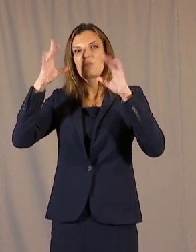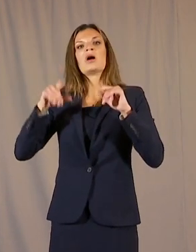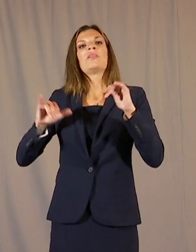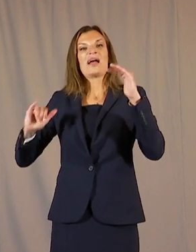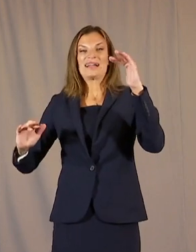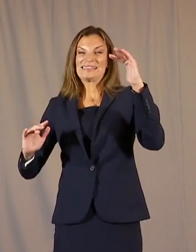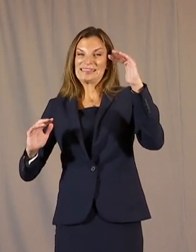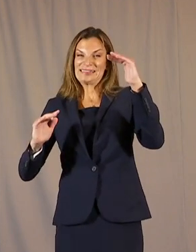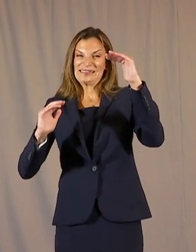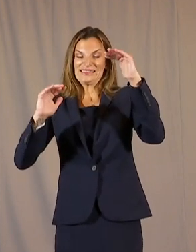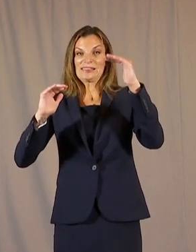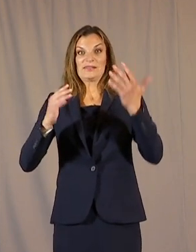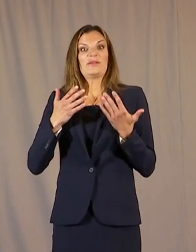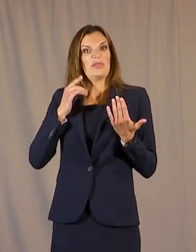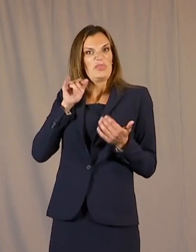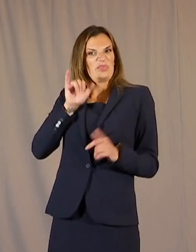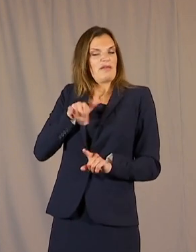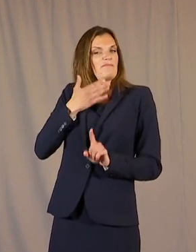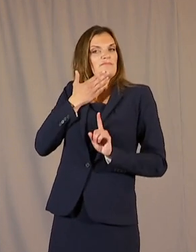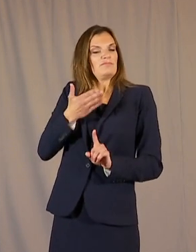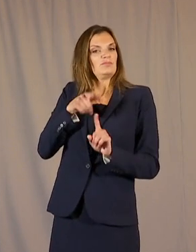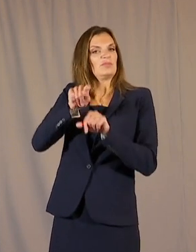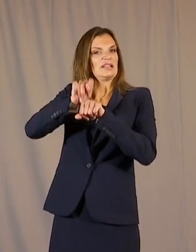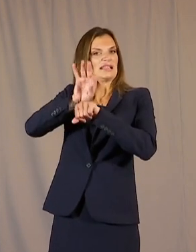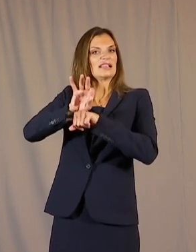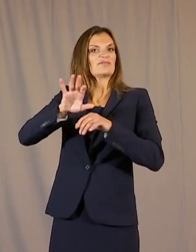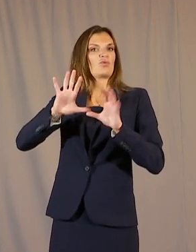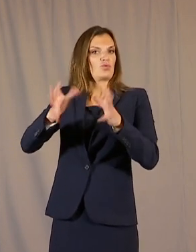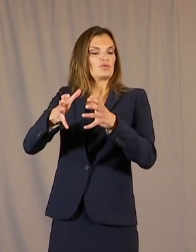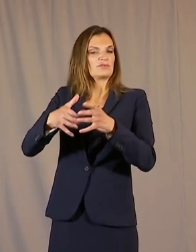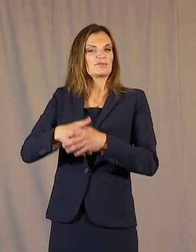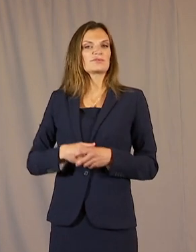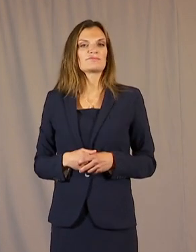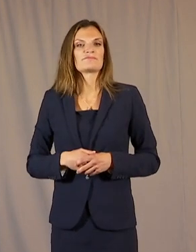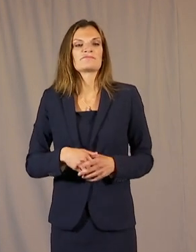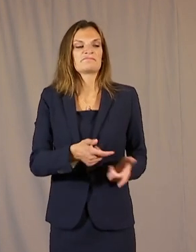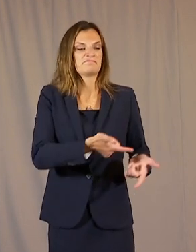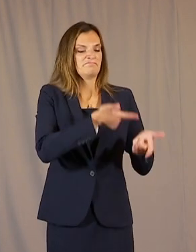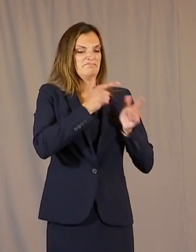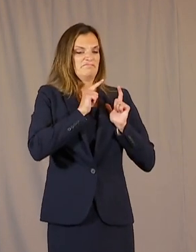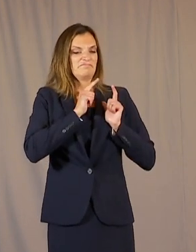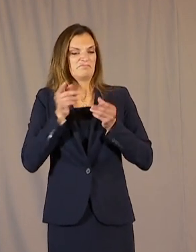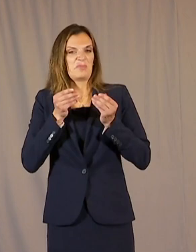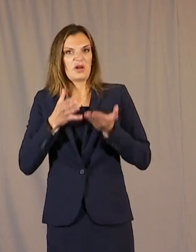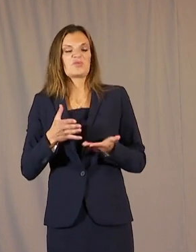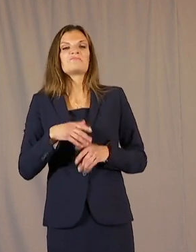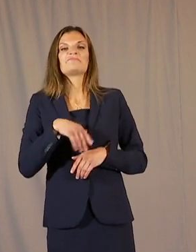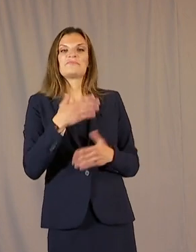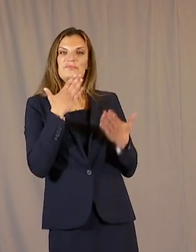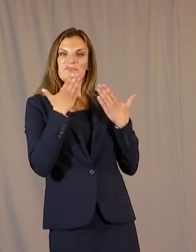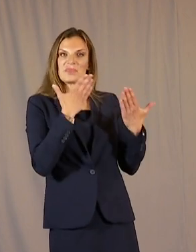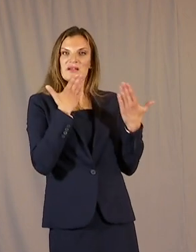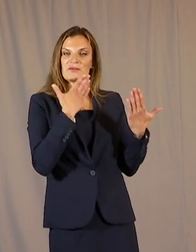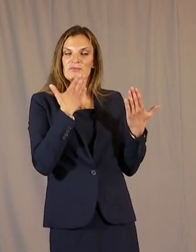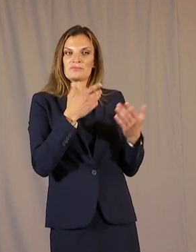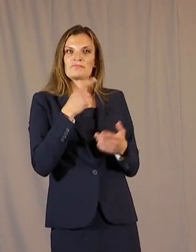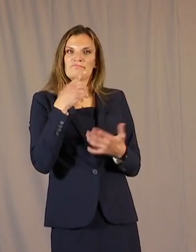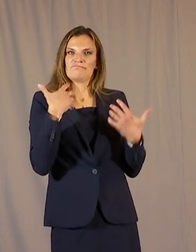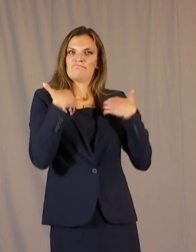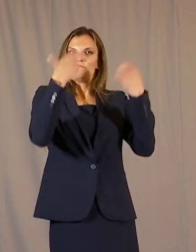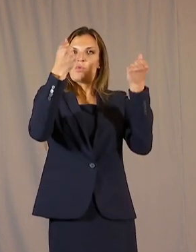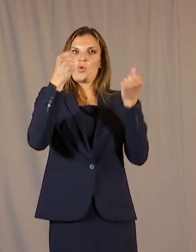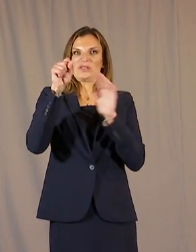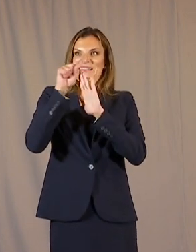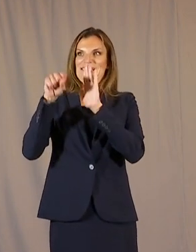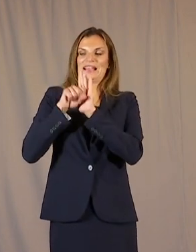Thank you, Tommy, for highlighting the importance of having a bold and brave state government leadership, right,